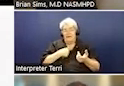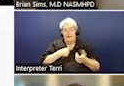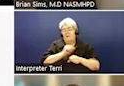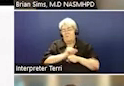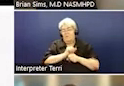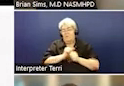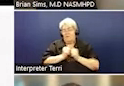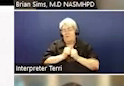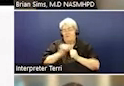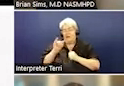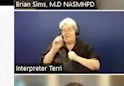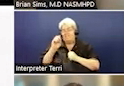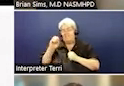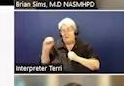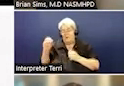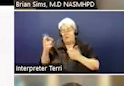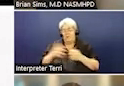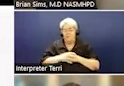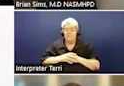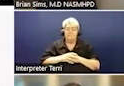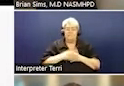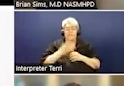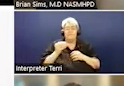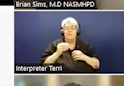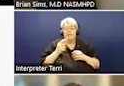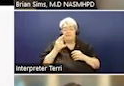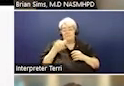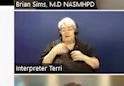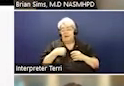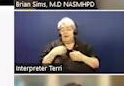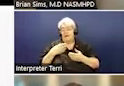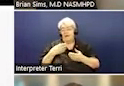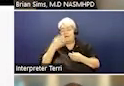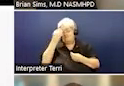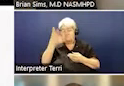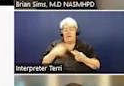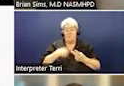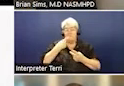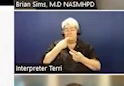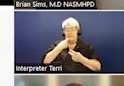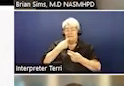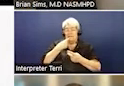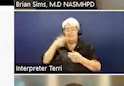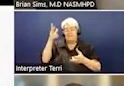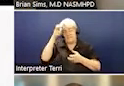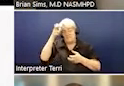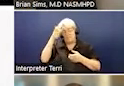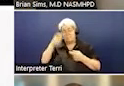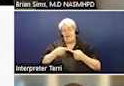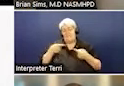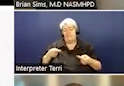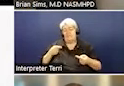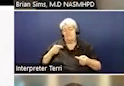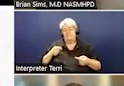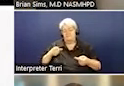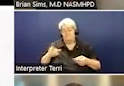IDEO. So, but if I can weigh in, I would go for devil's advocate. All right, let's do